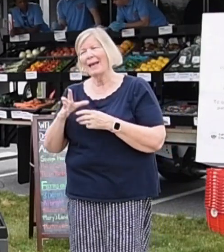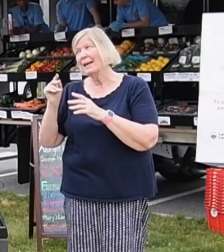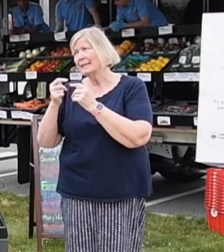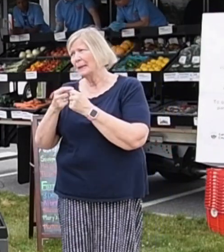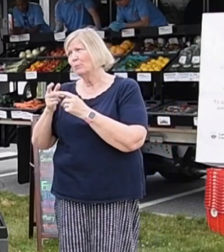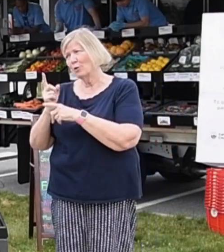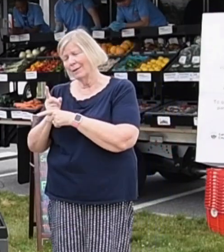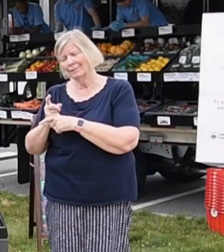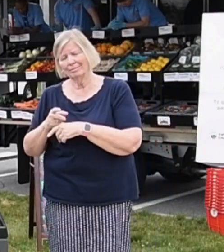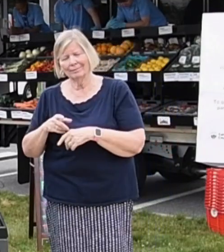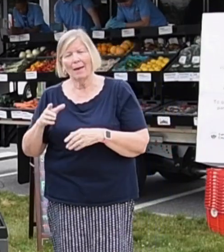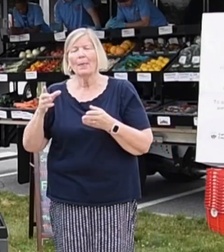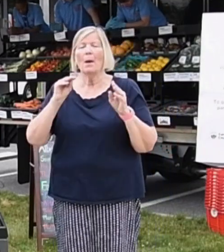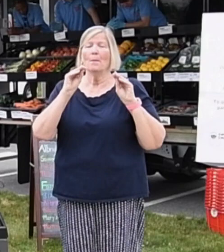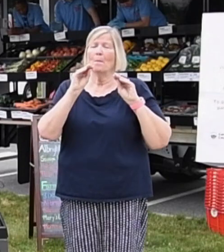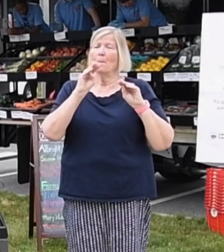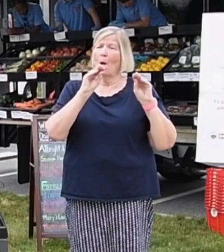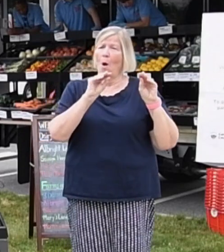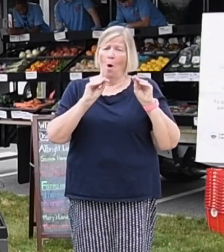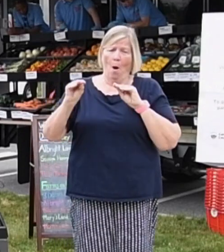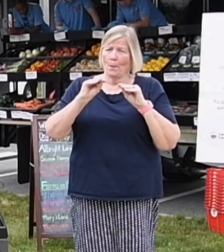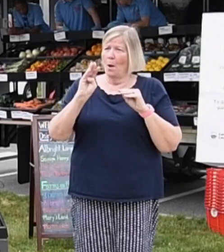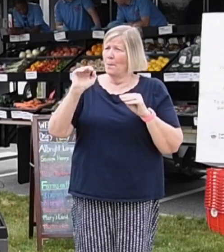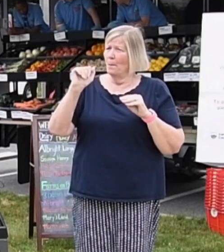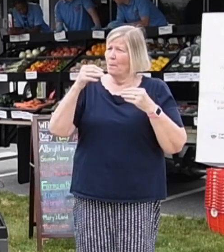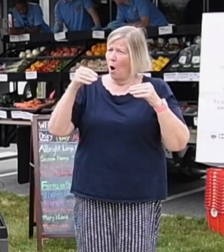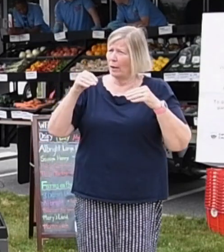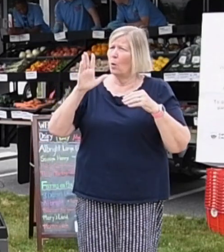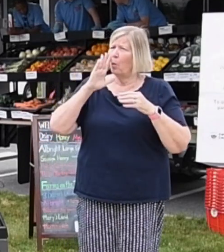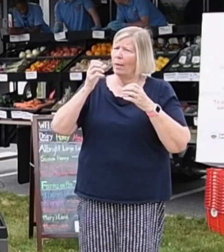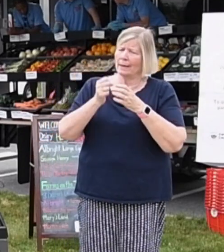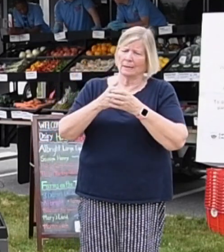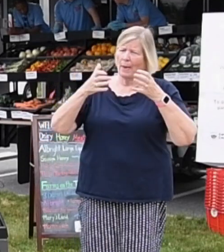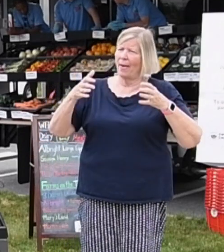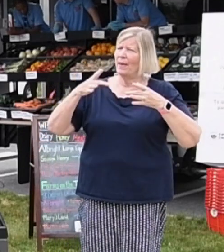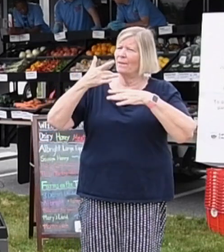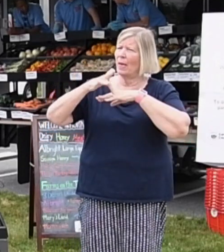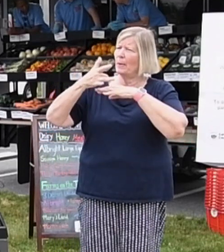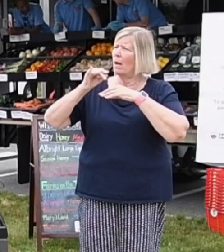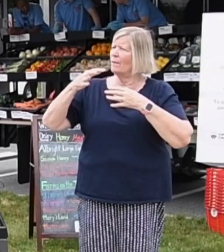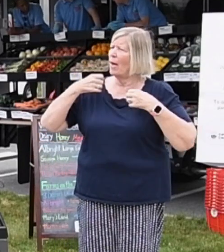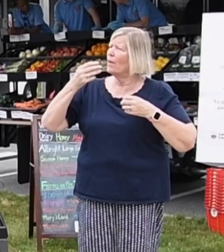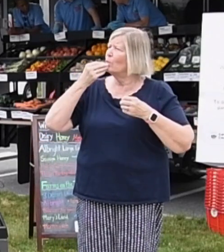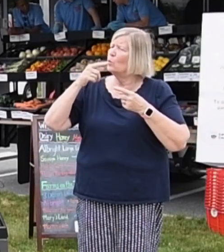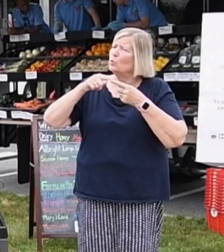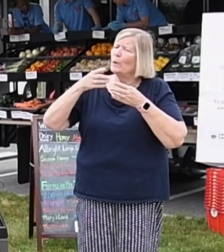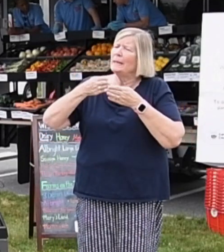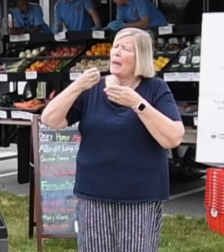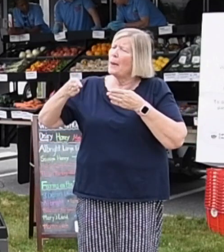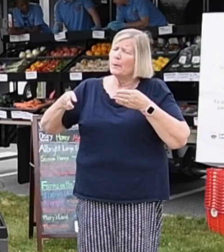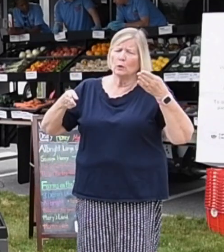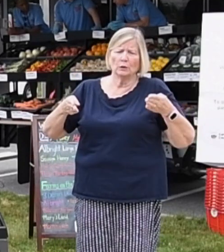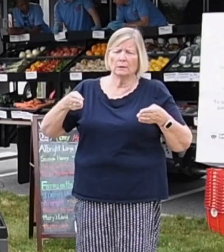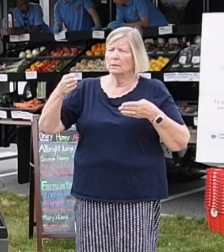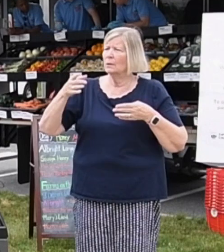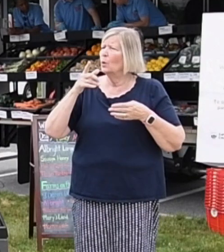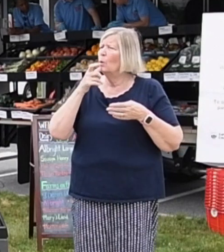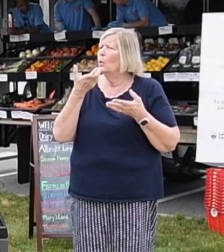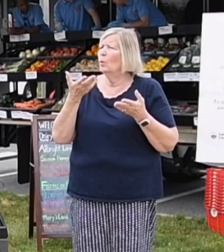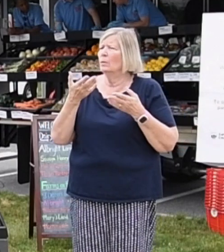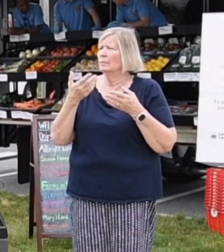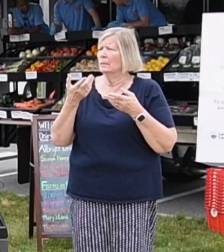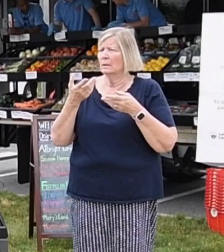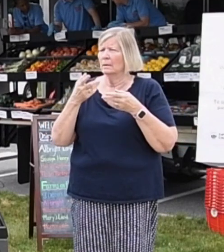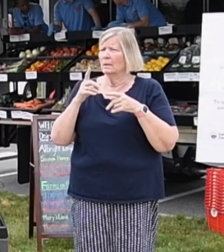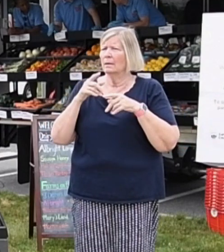And team, right? The mobile market will expand the availability of healthy food to neighbors who are often marginalized